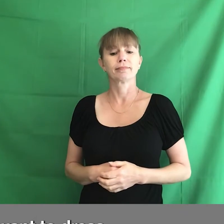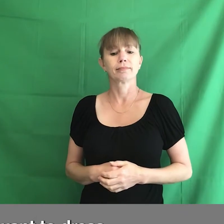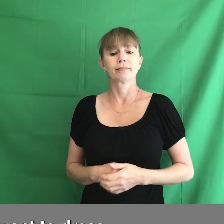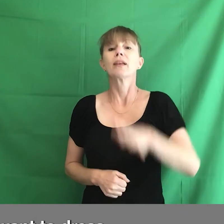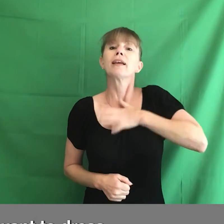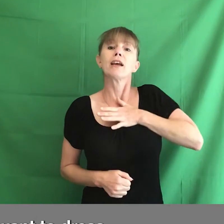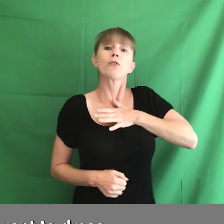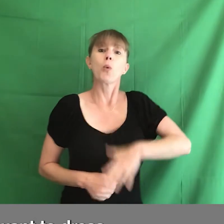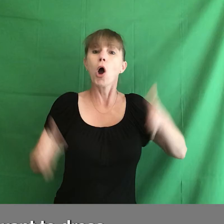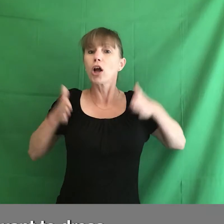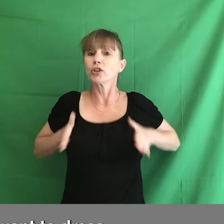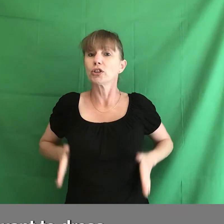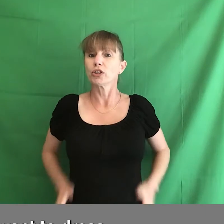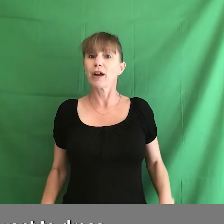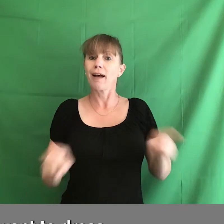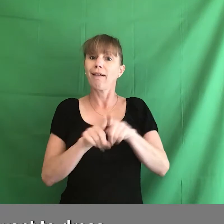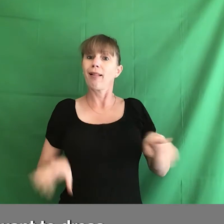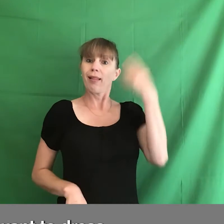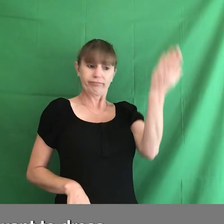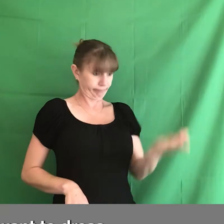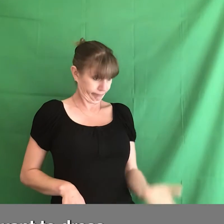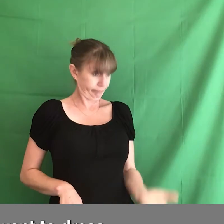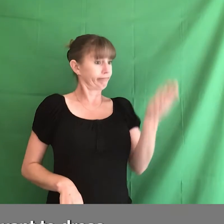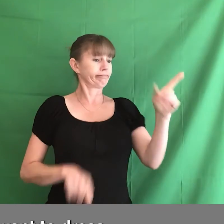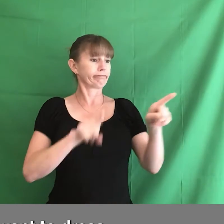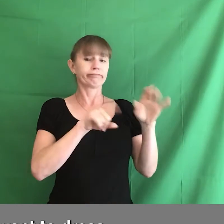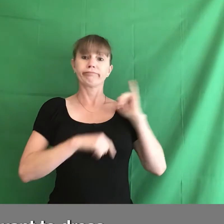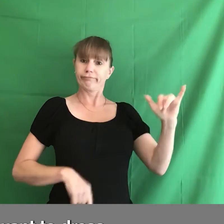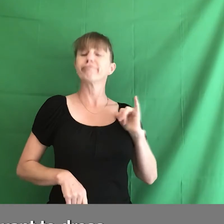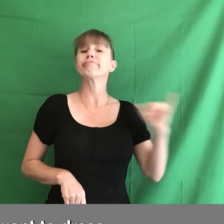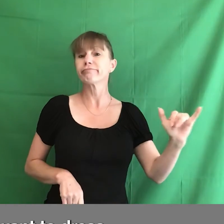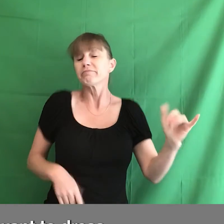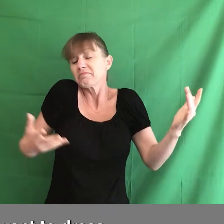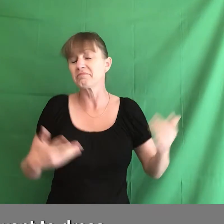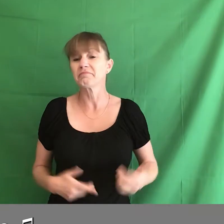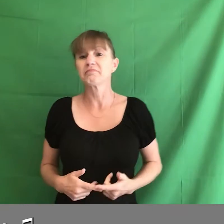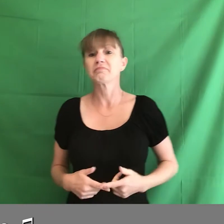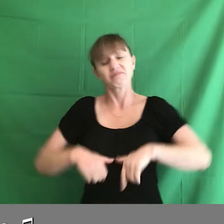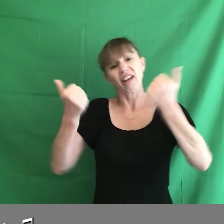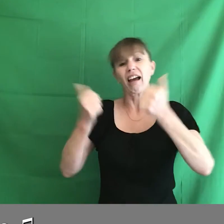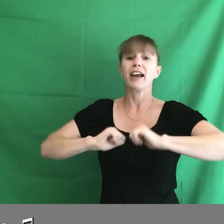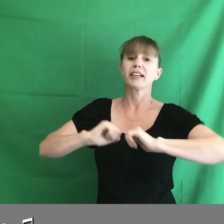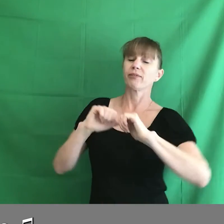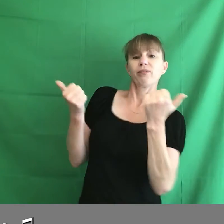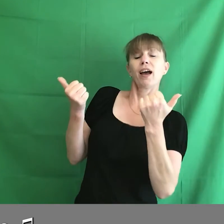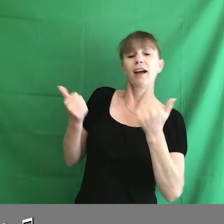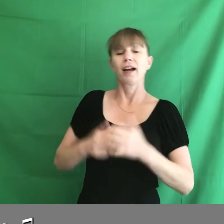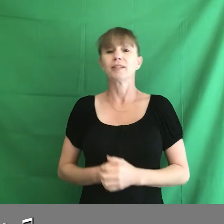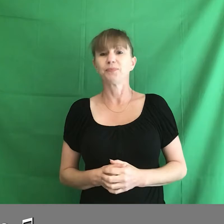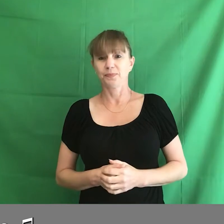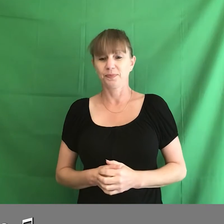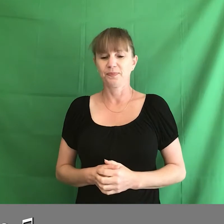And that goes, if you want to dress like somebody else, fine,